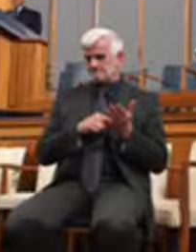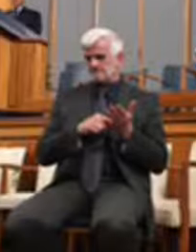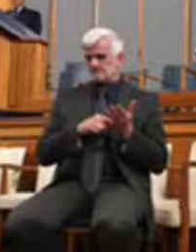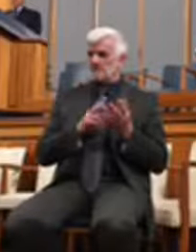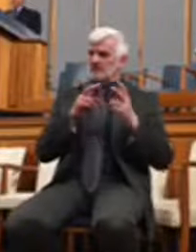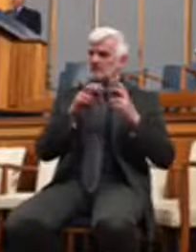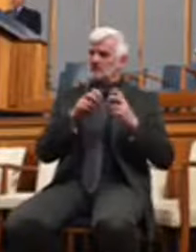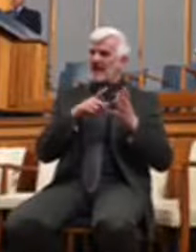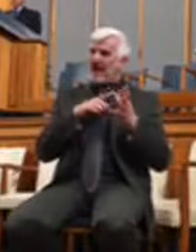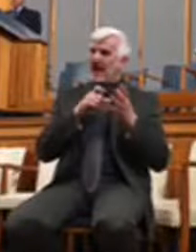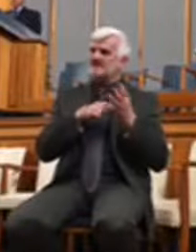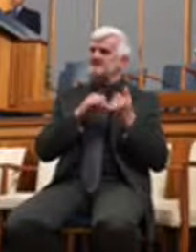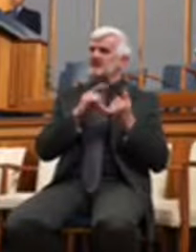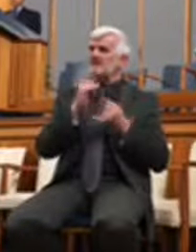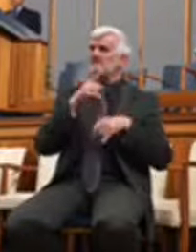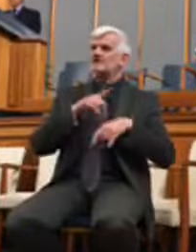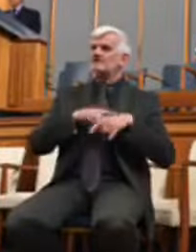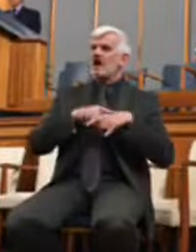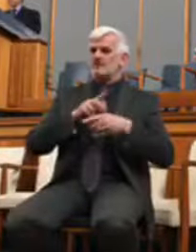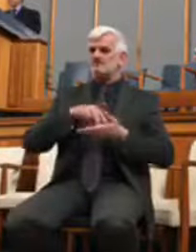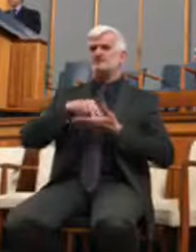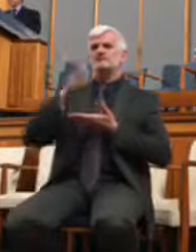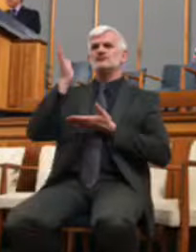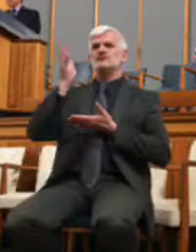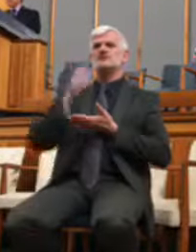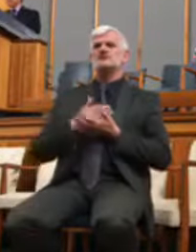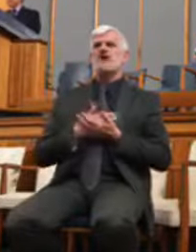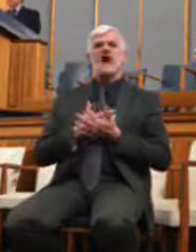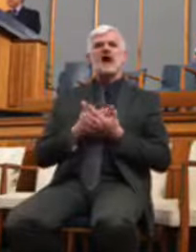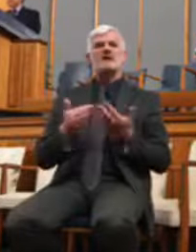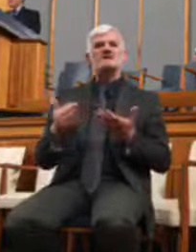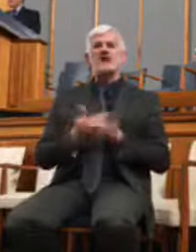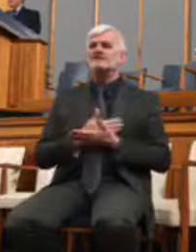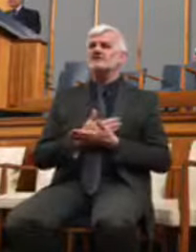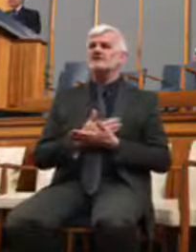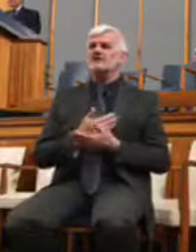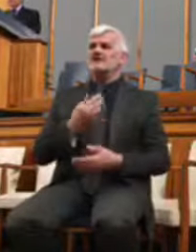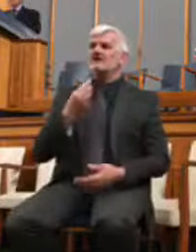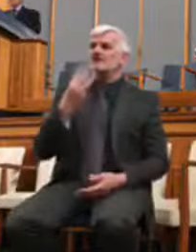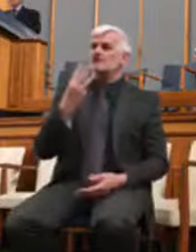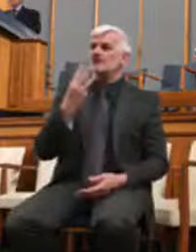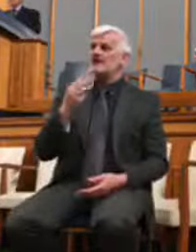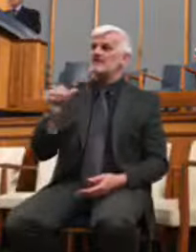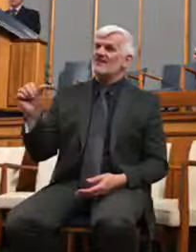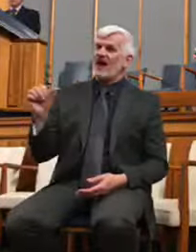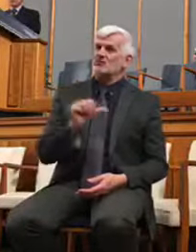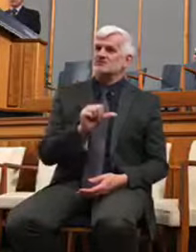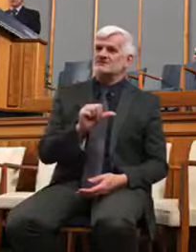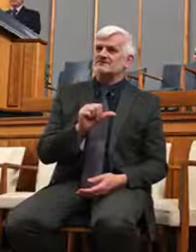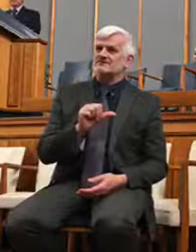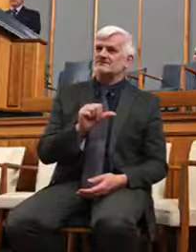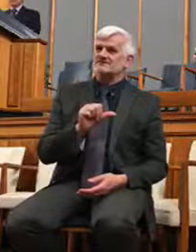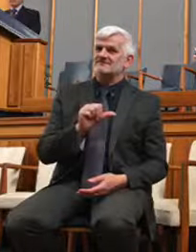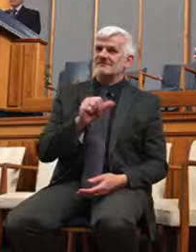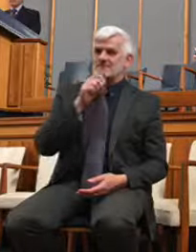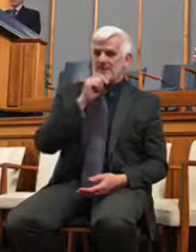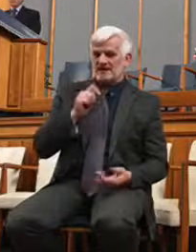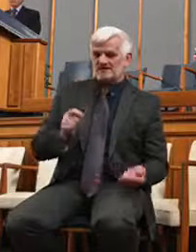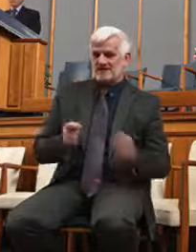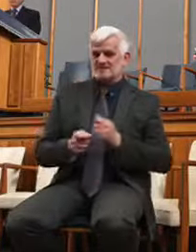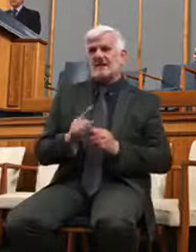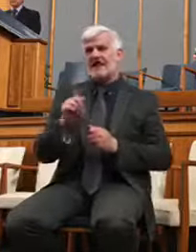Acts, we are told there were 3,000 men, 3,000 conversions, then later